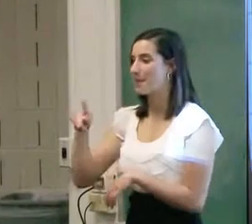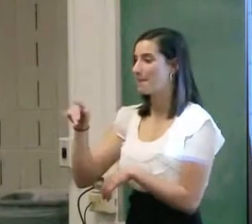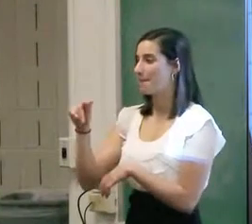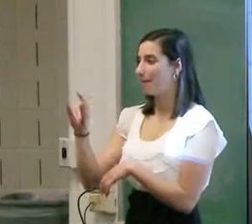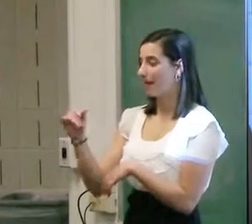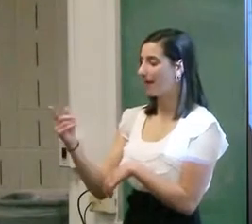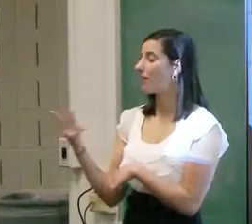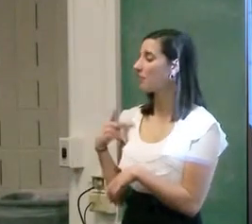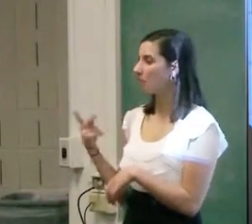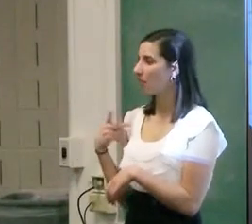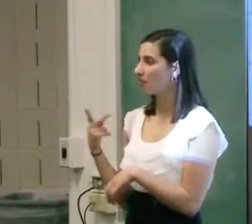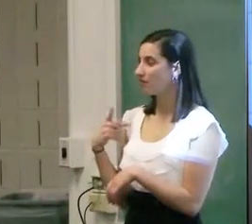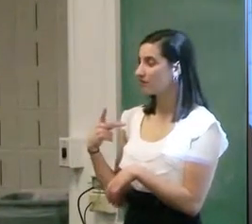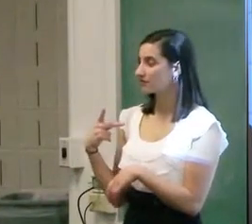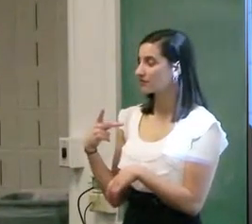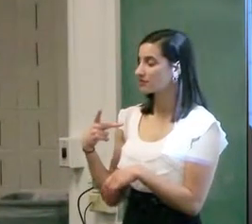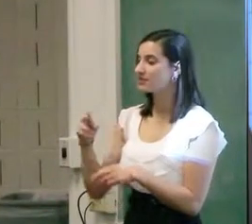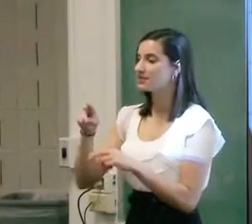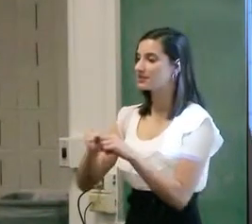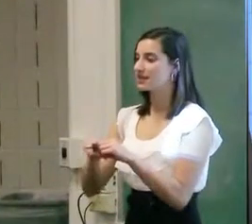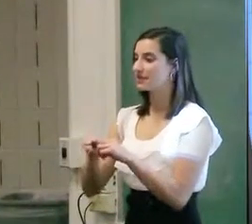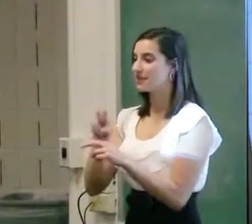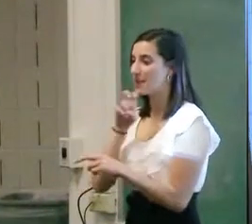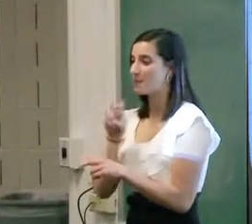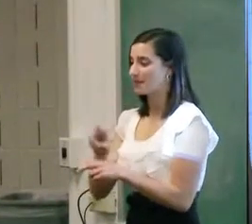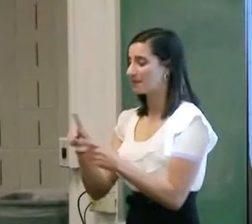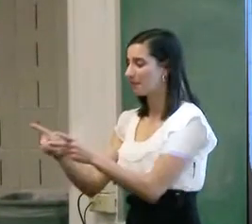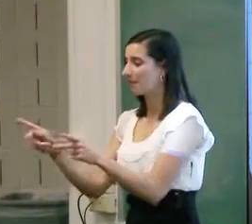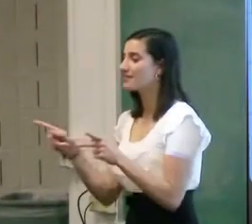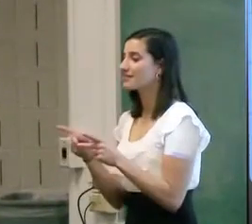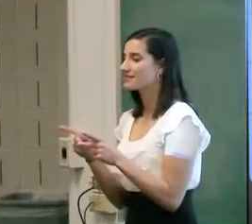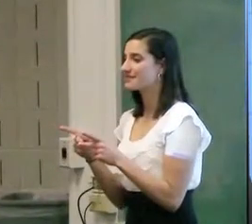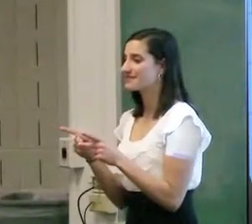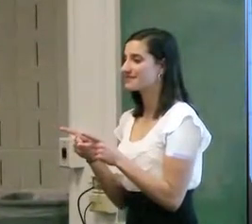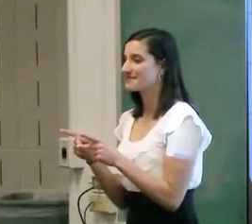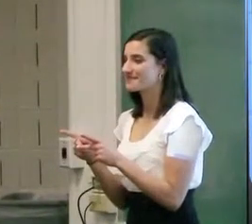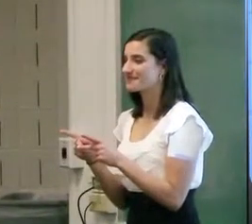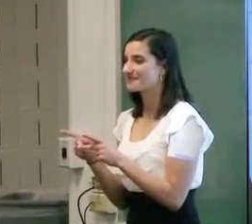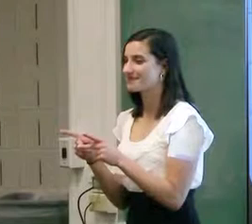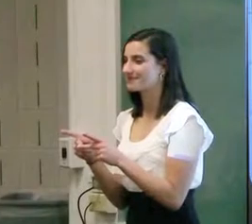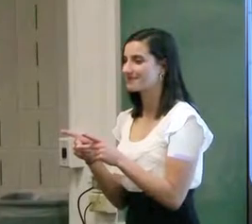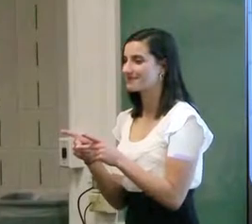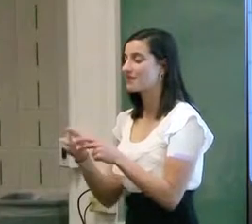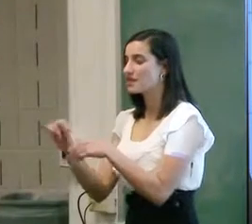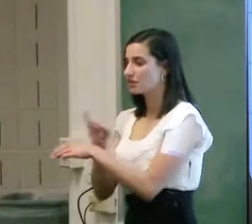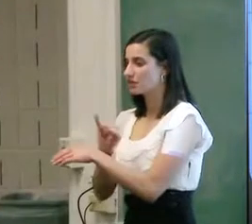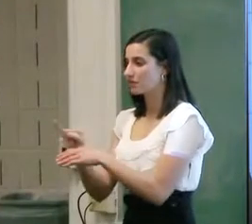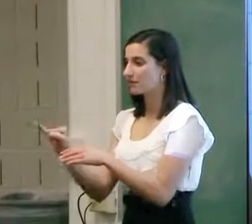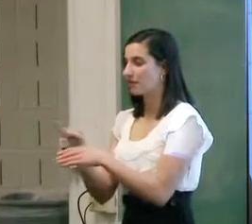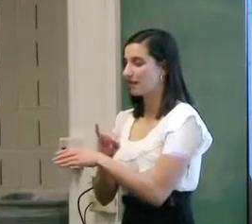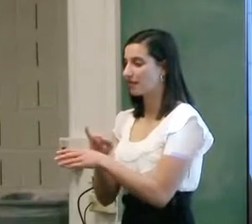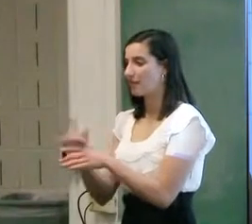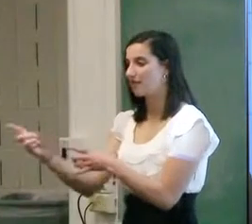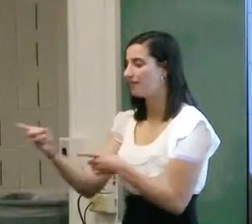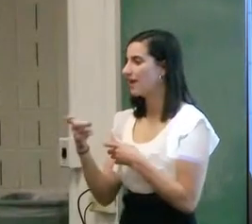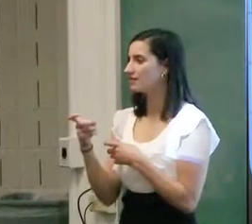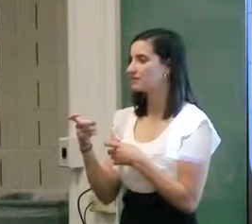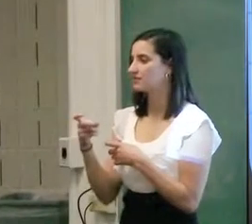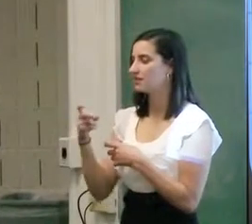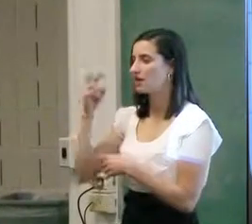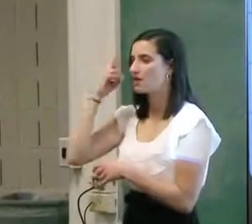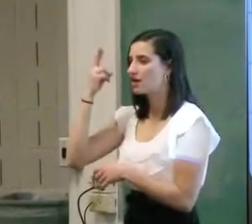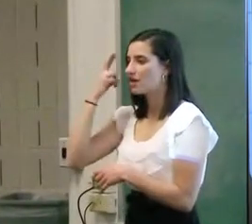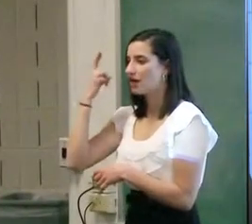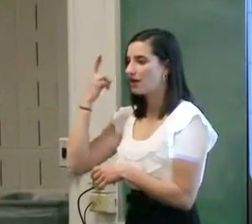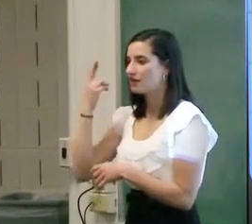Patty were at lunch, and we were sitting at Mr. Shu's Pizzeria, and my internship was going in full force. I realized